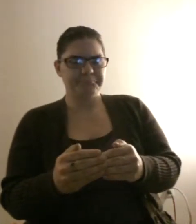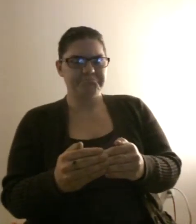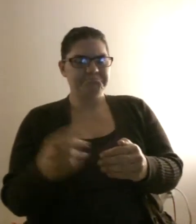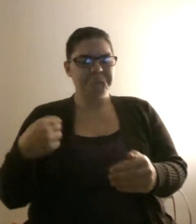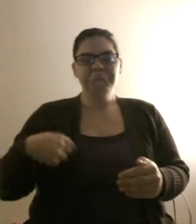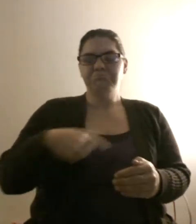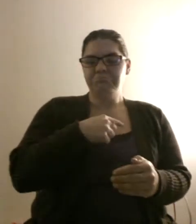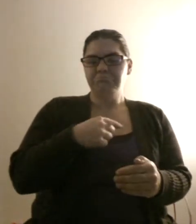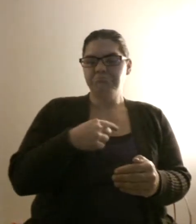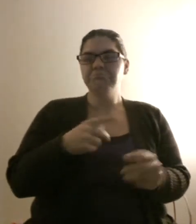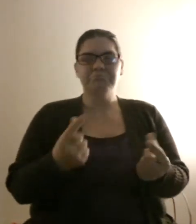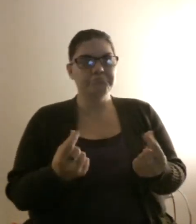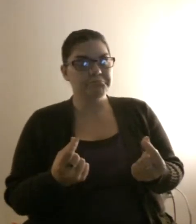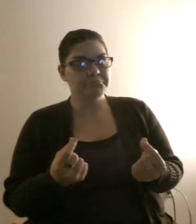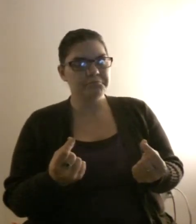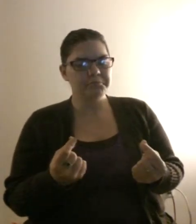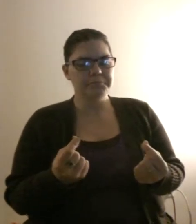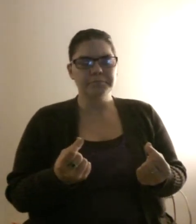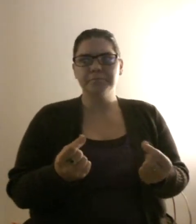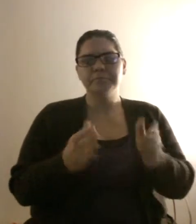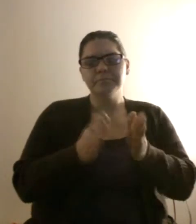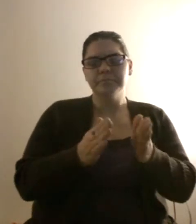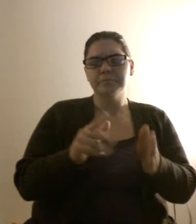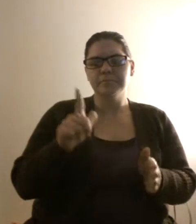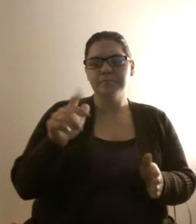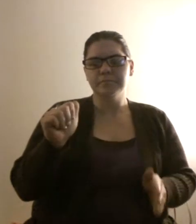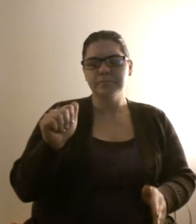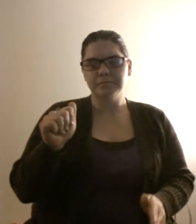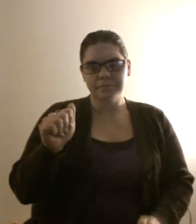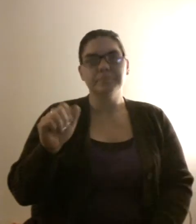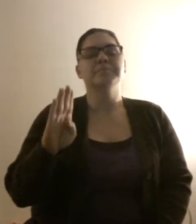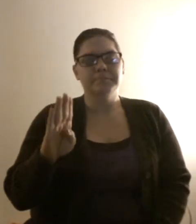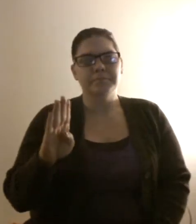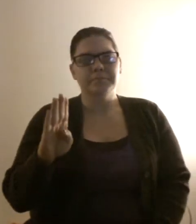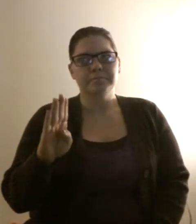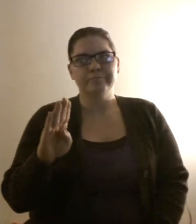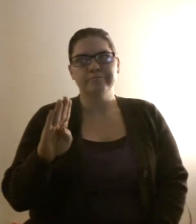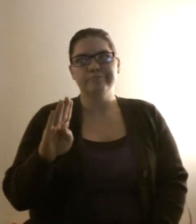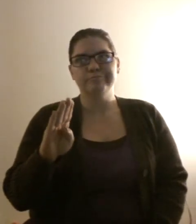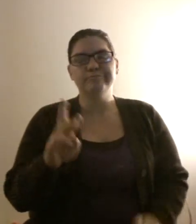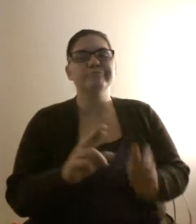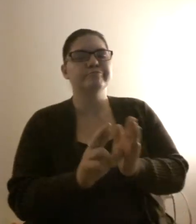here that's going to look at that in a little bit more detail and give you a better chance to understand that it's a cooling